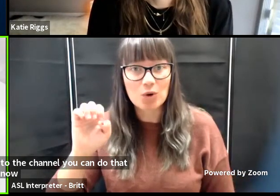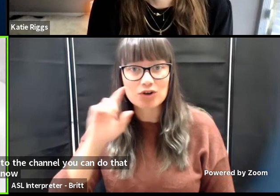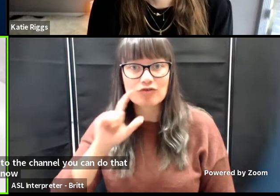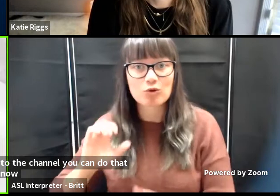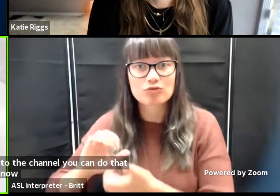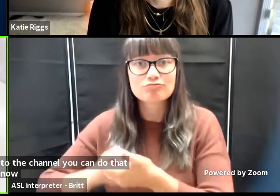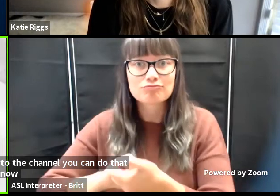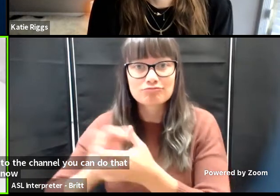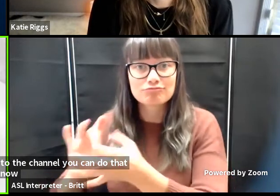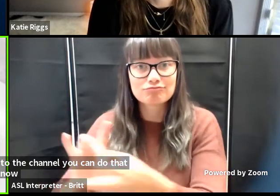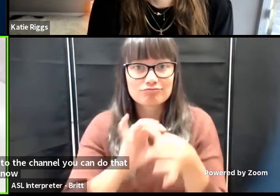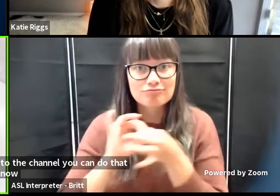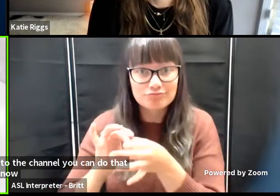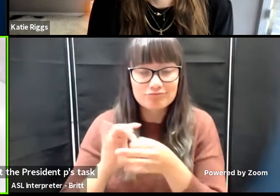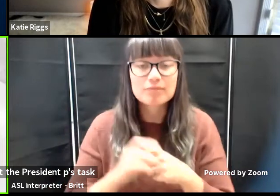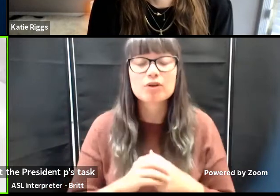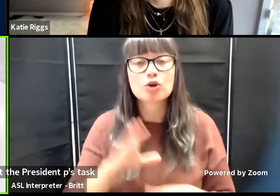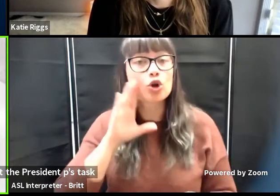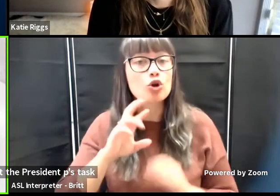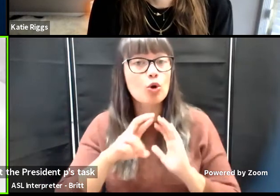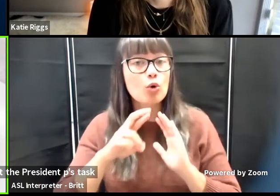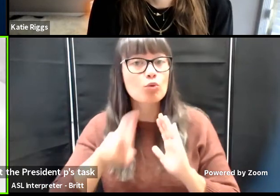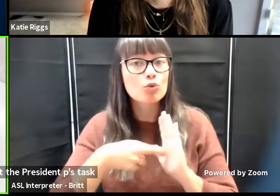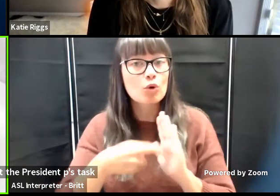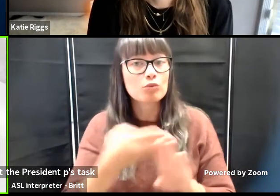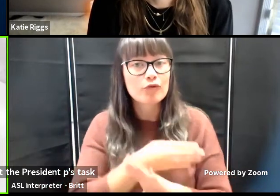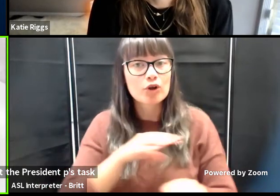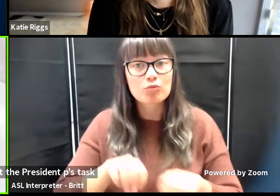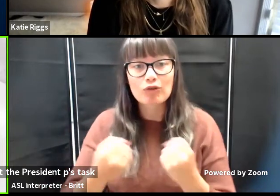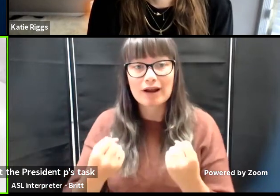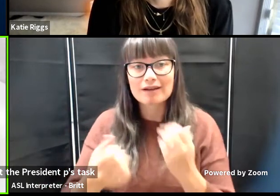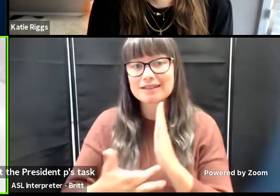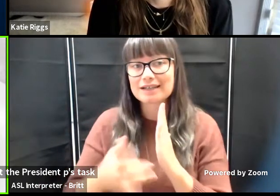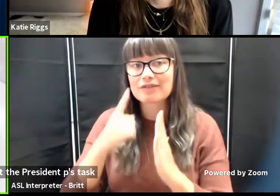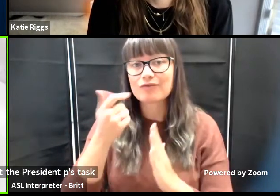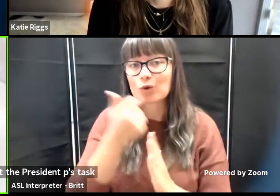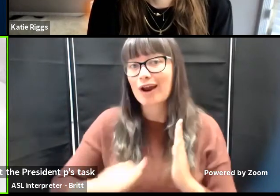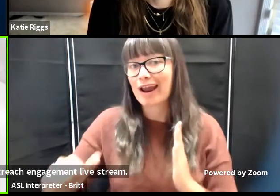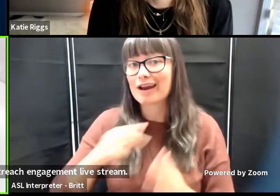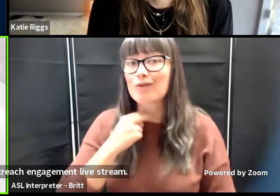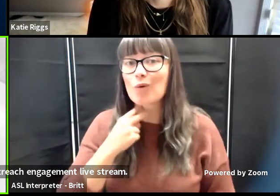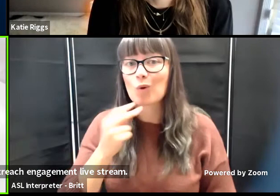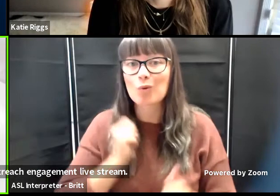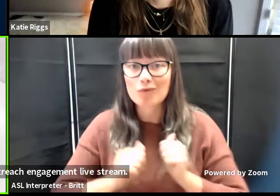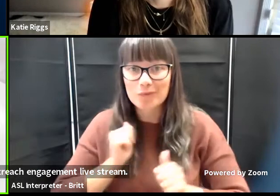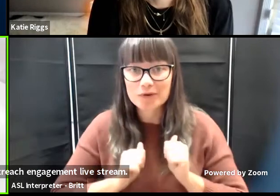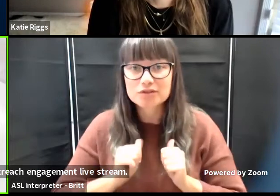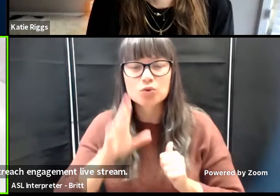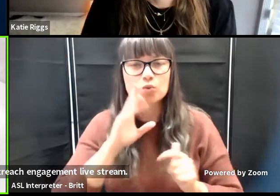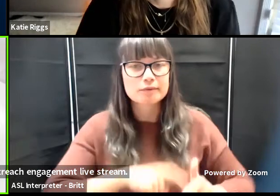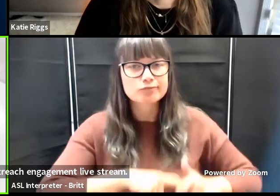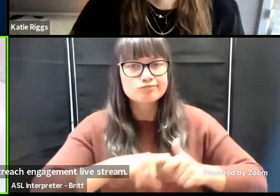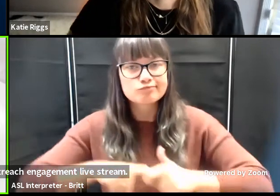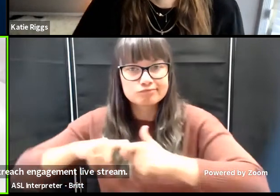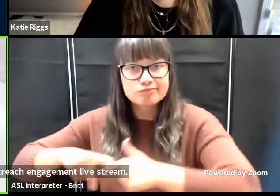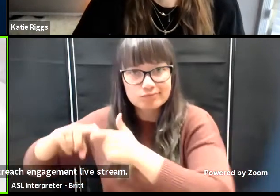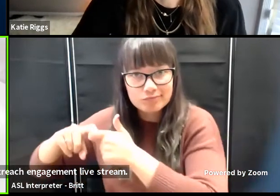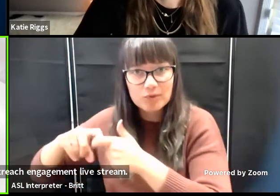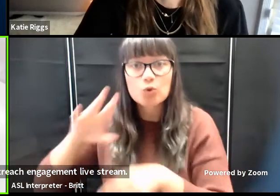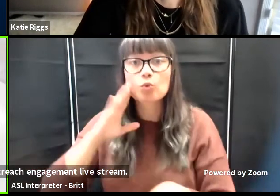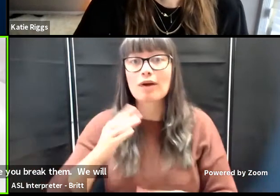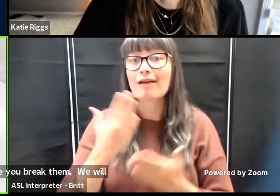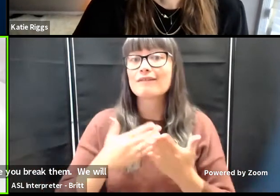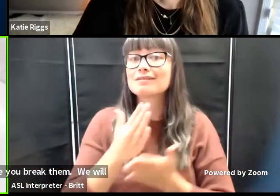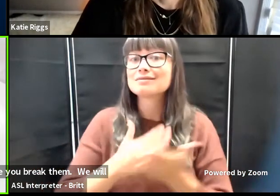Engagement live stream, Know the Rules Before You Break Them, Techniques for Any Vocal Performance. We'll be pausing throughout as we will have a pair of